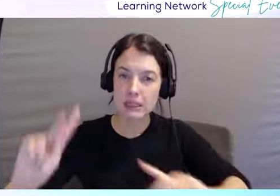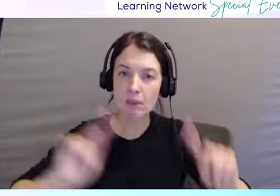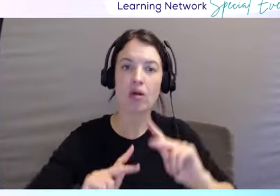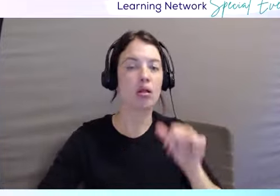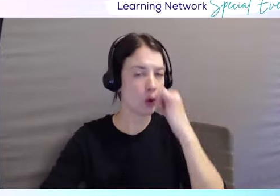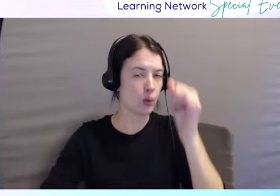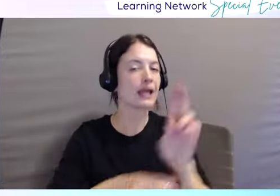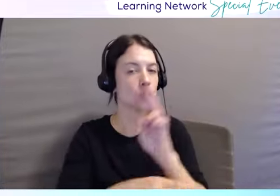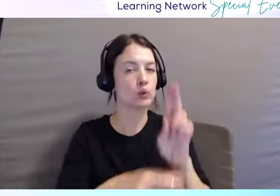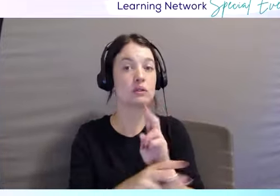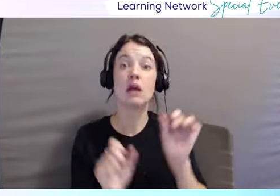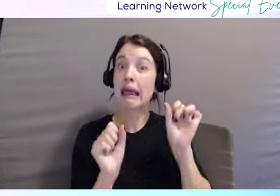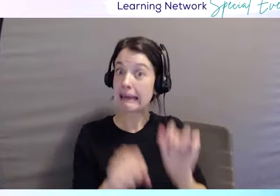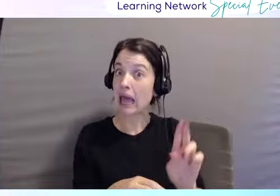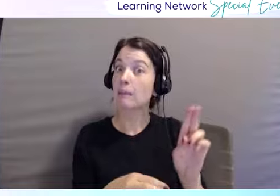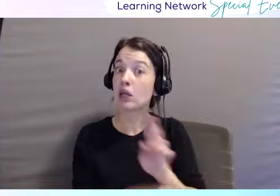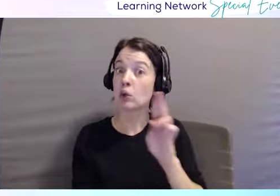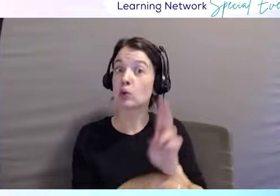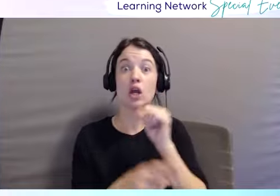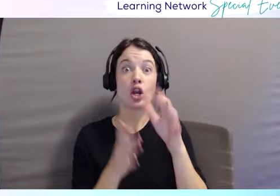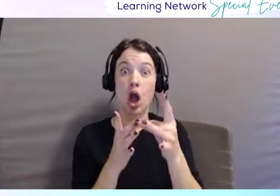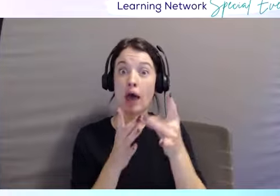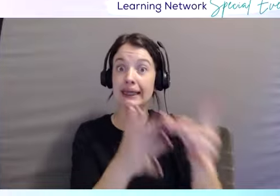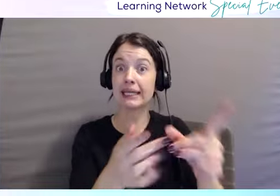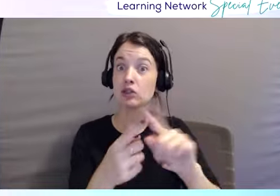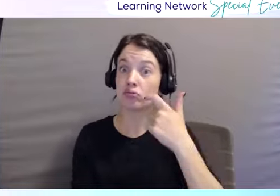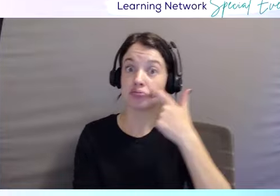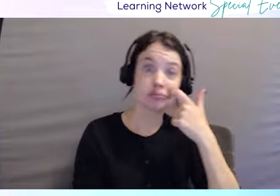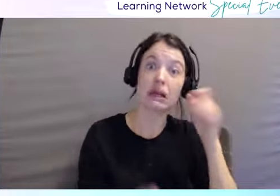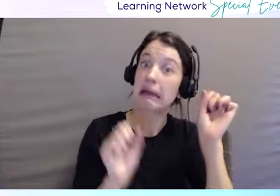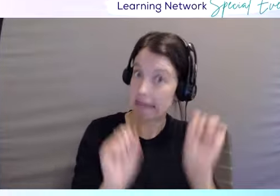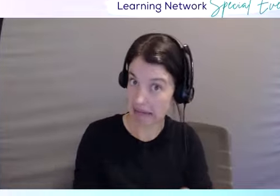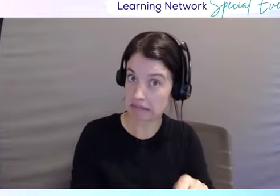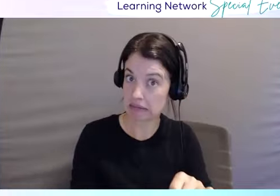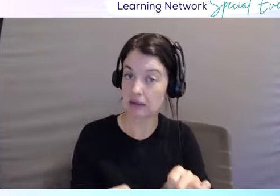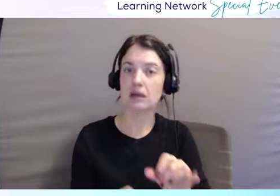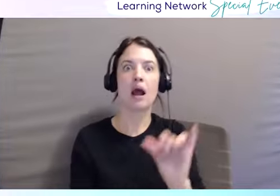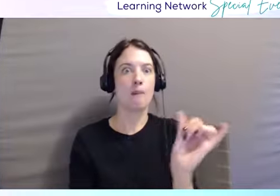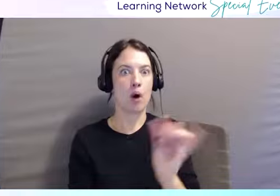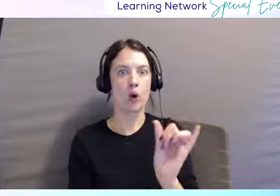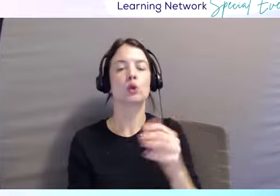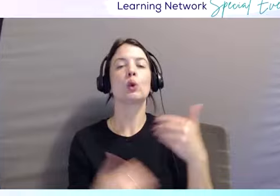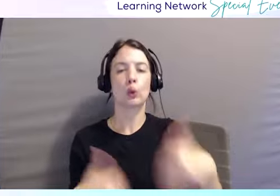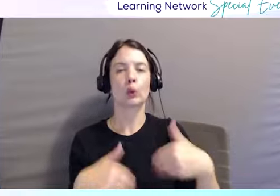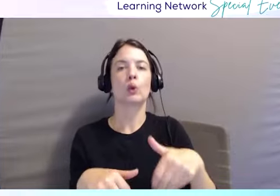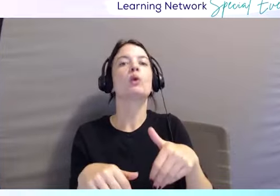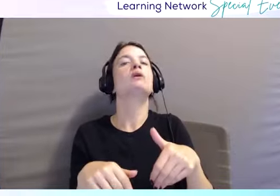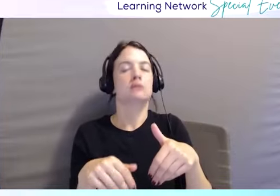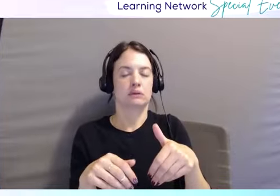ways that don't lead necessarily to dependence and addiction, but it's also very vulnerable to leading to dependence and